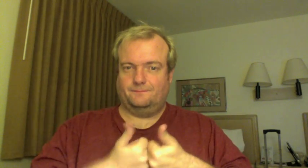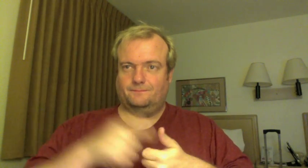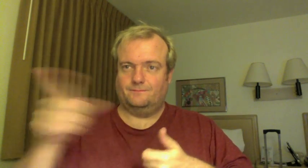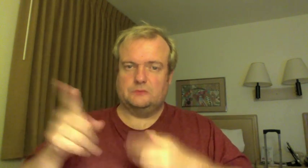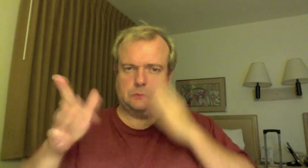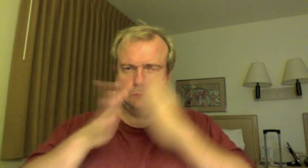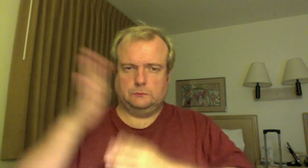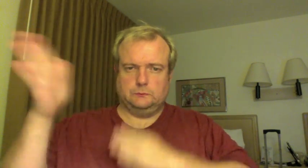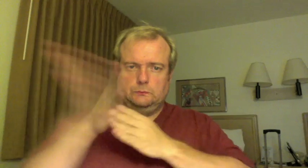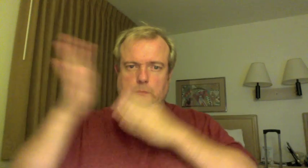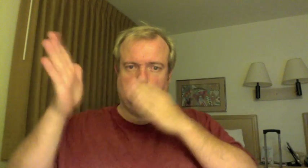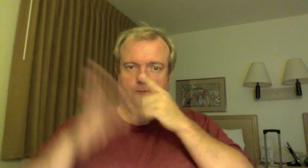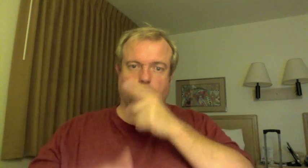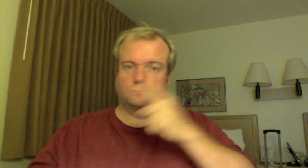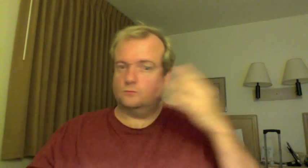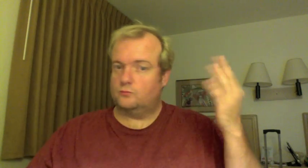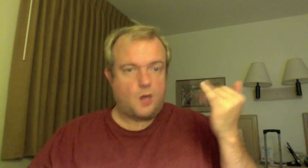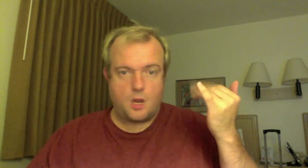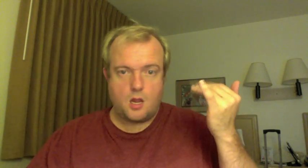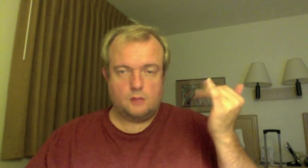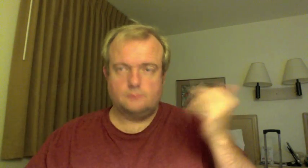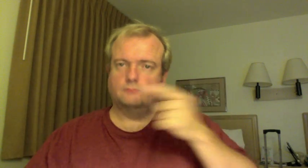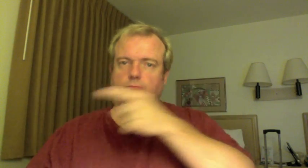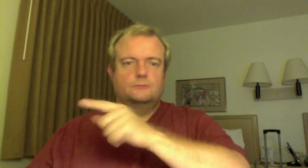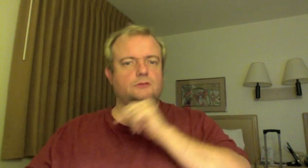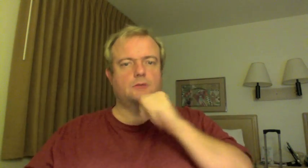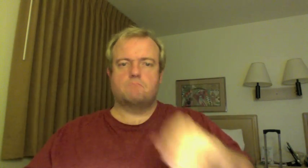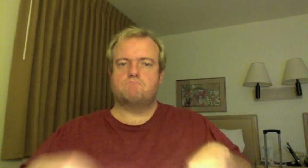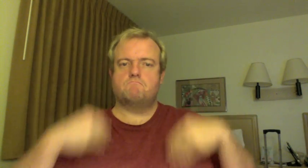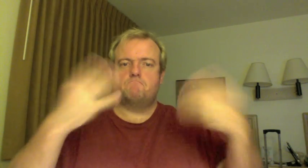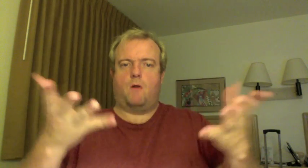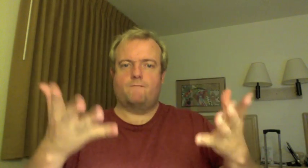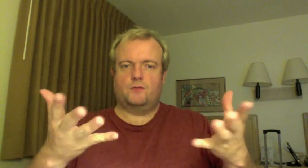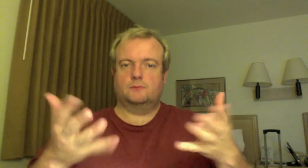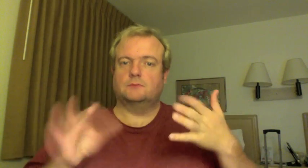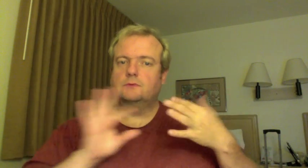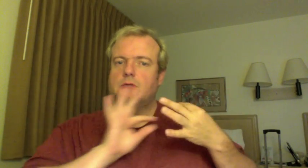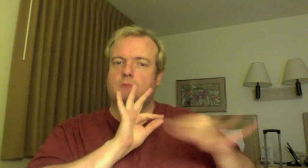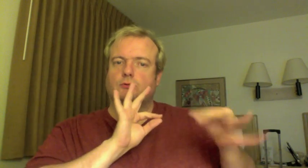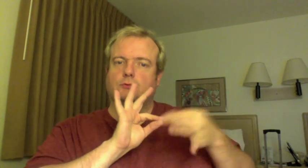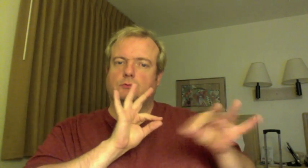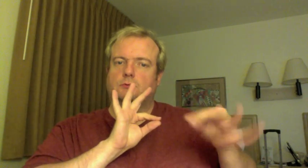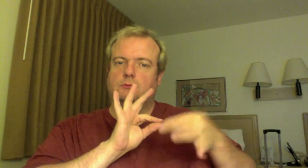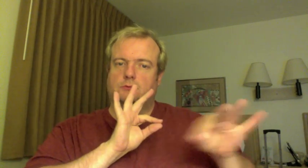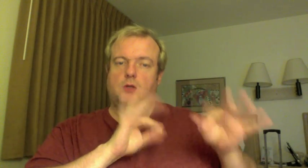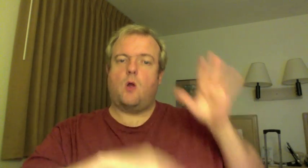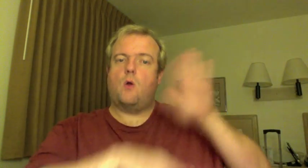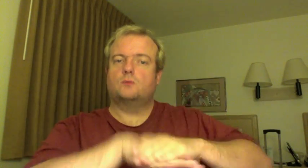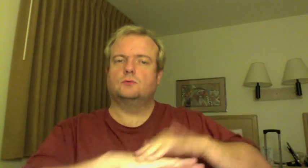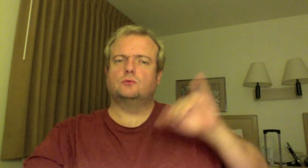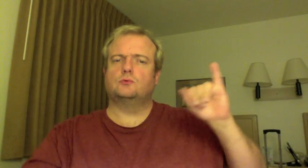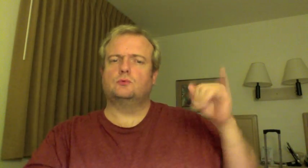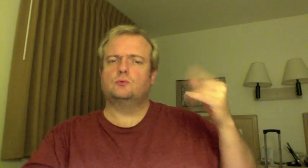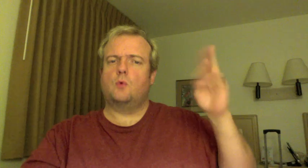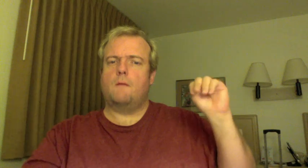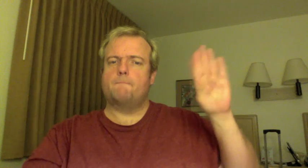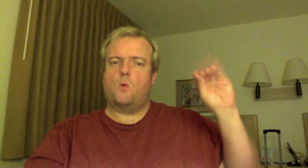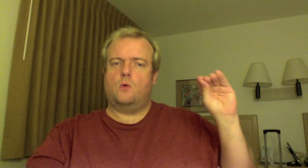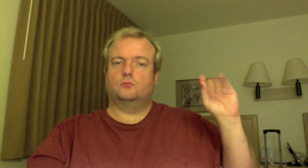what have you got to lose? Except a peaceful night's sleep. Call now. Hi, I'm Joan London, and if